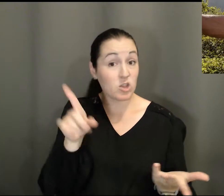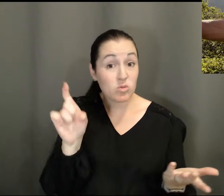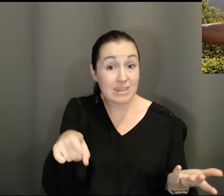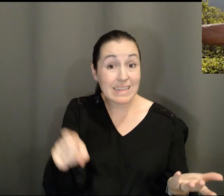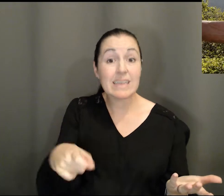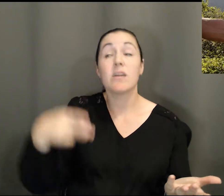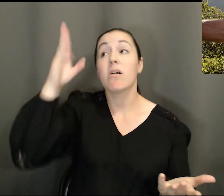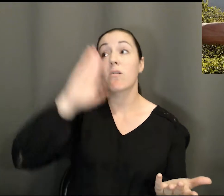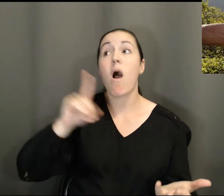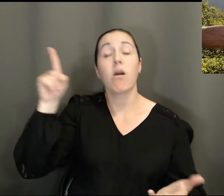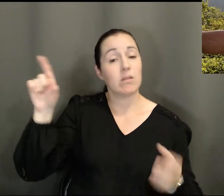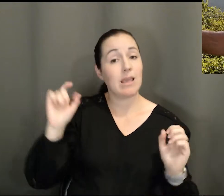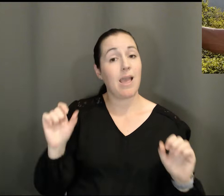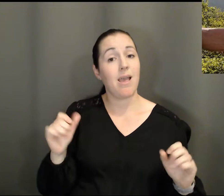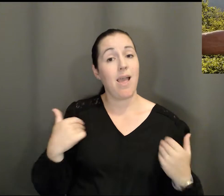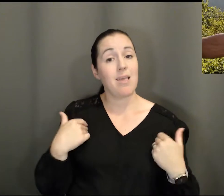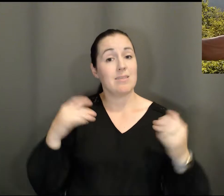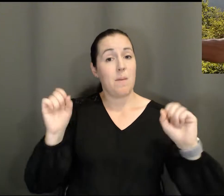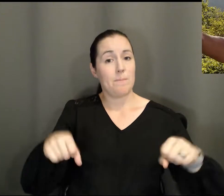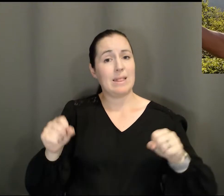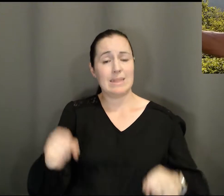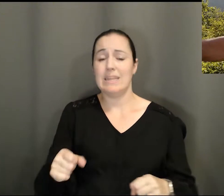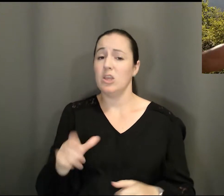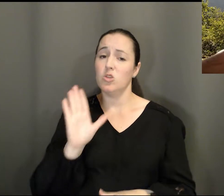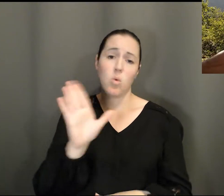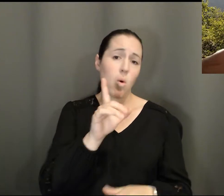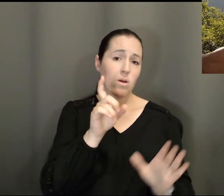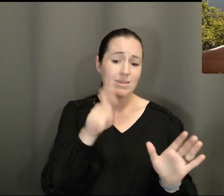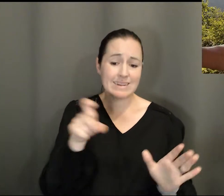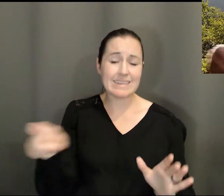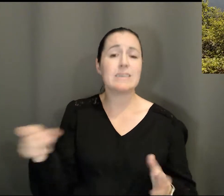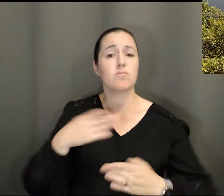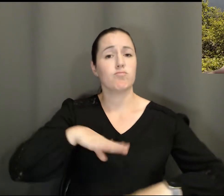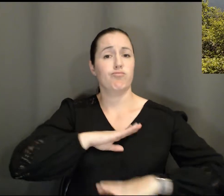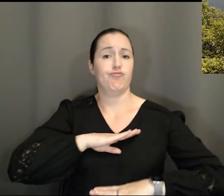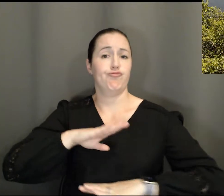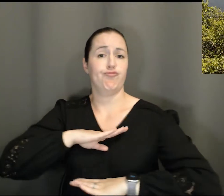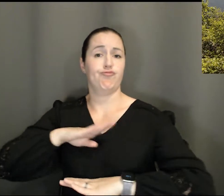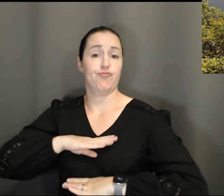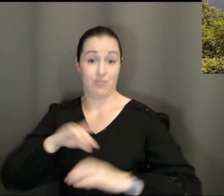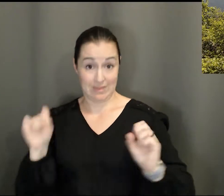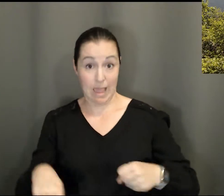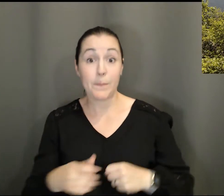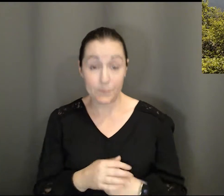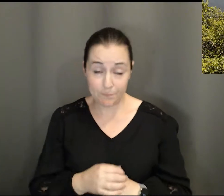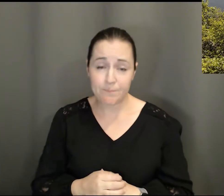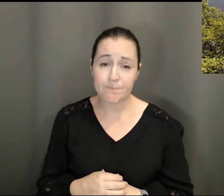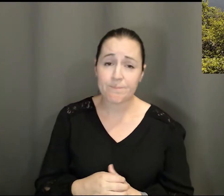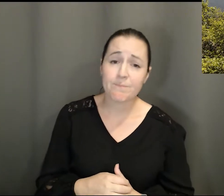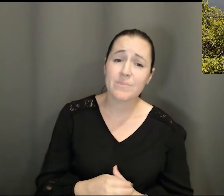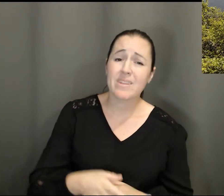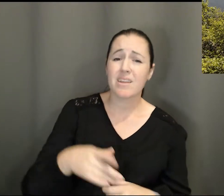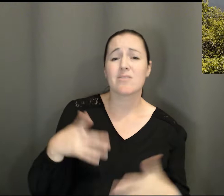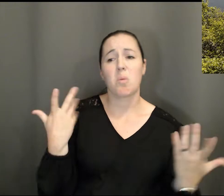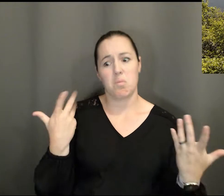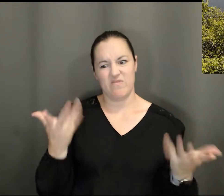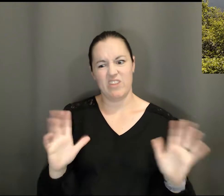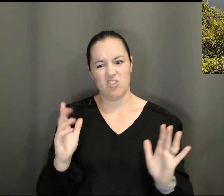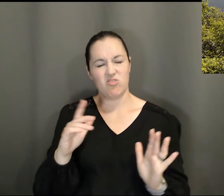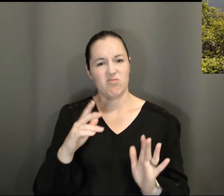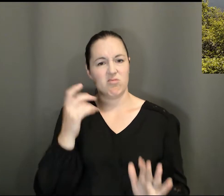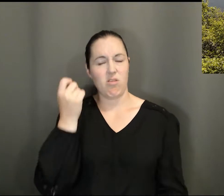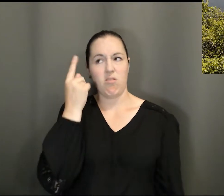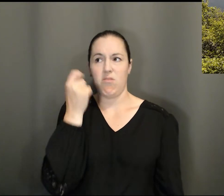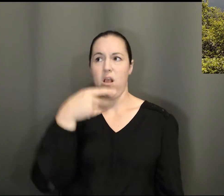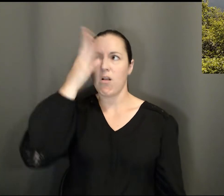that God is big, like really big. He's all powerful. He's all knowing. And then I want you to catch this lastly.